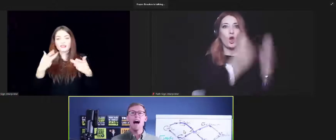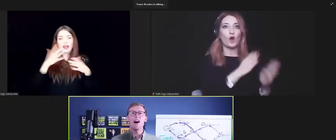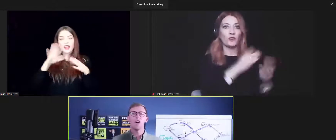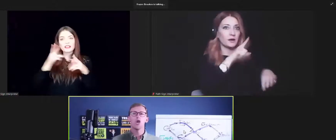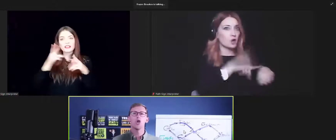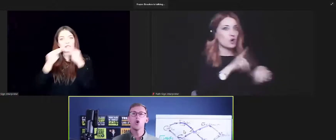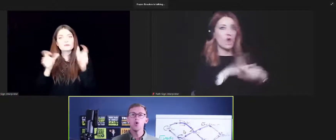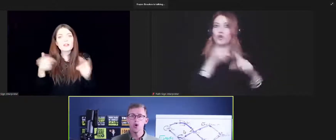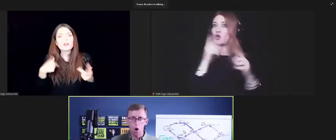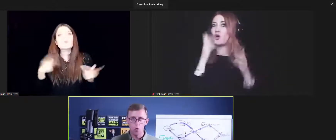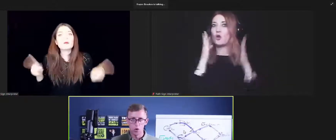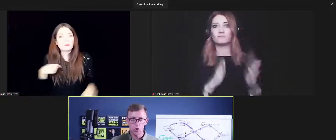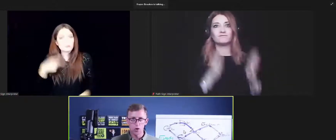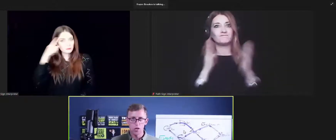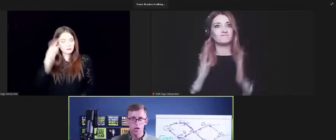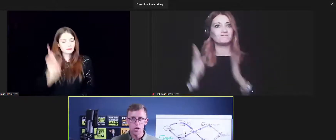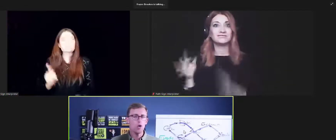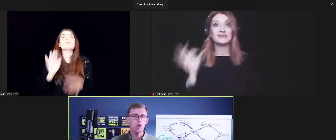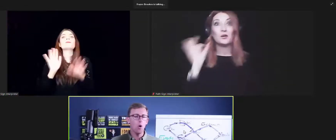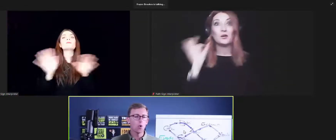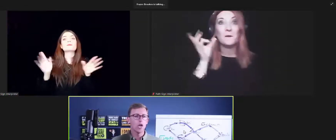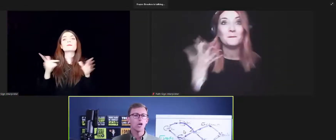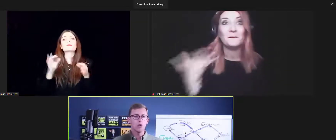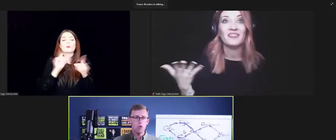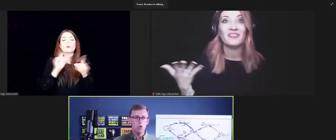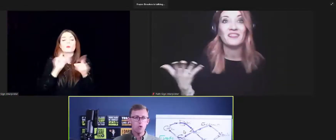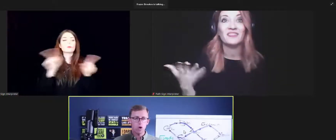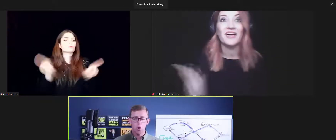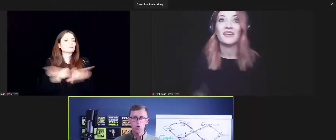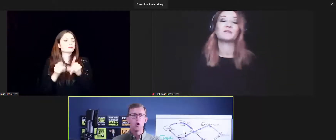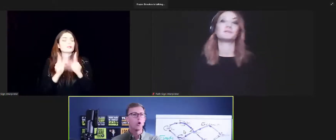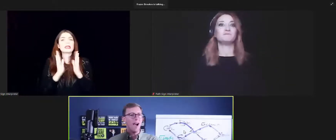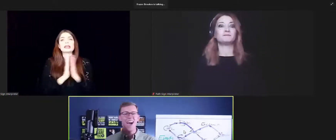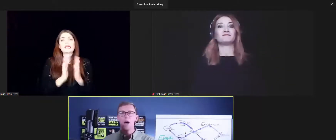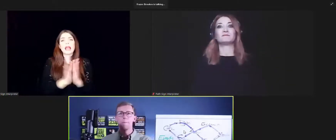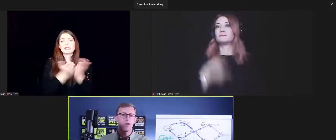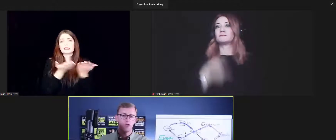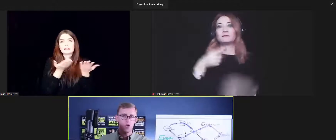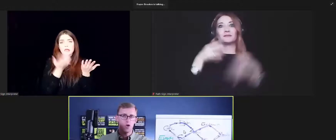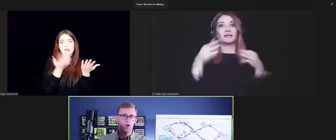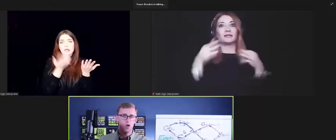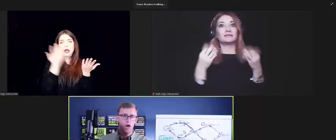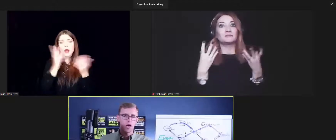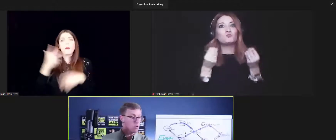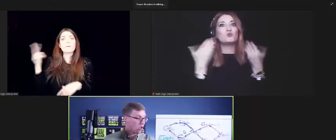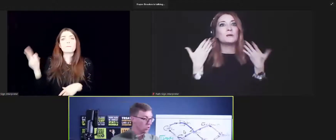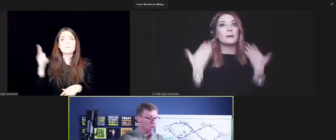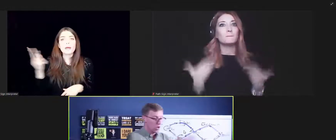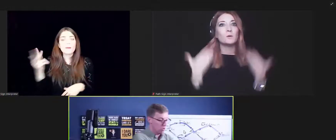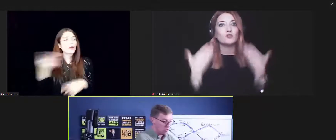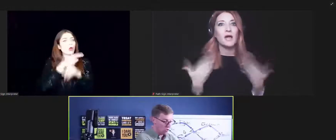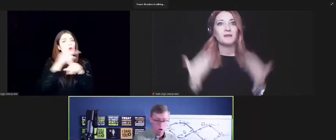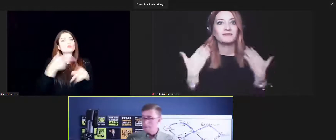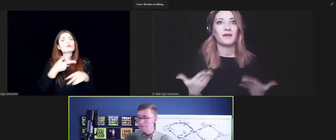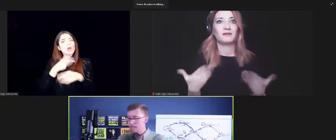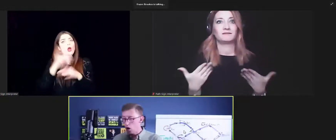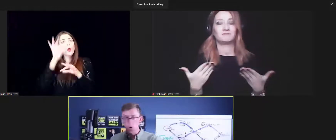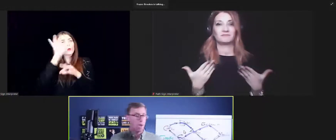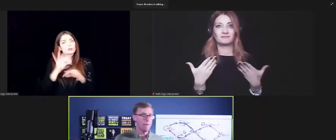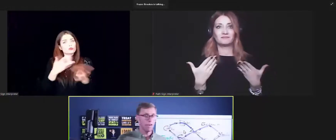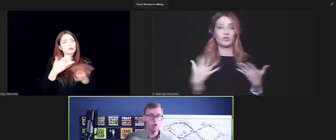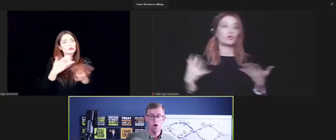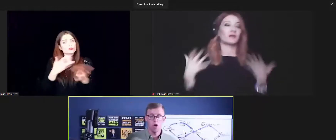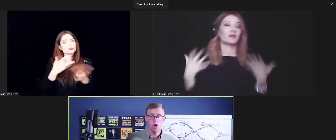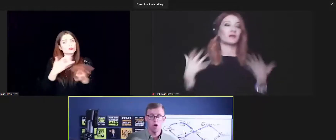have huge goals. Huge goals. Huge goals require big structure. Huge goals, huge structure. Big goals,